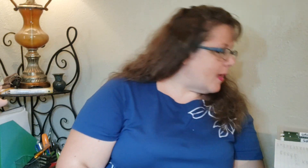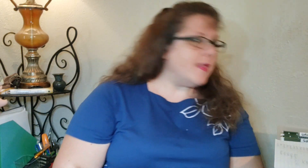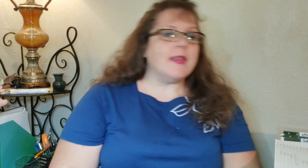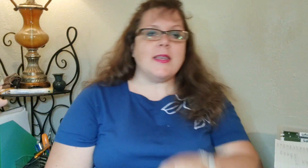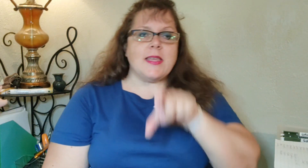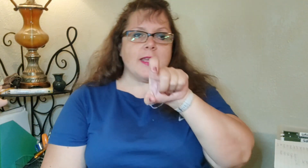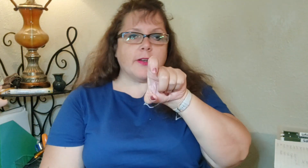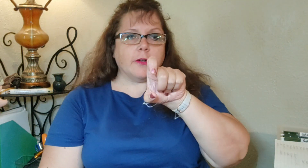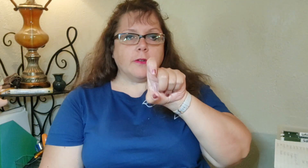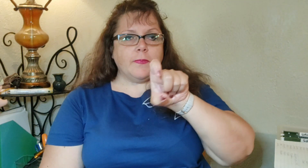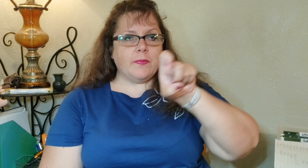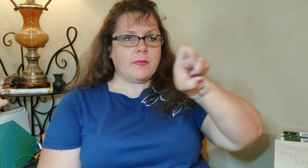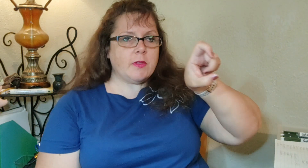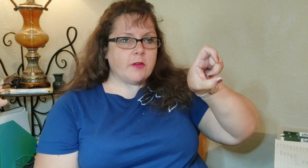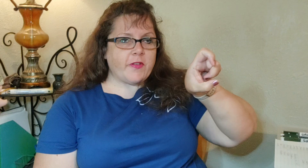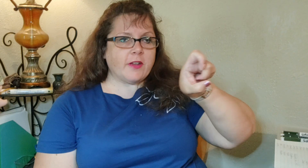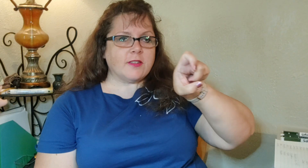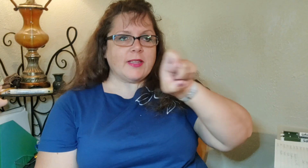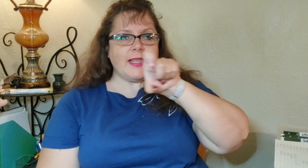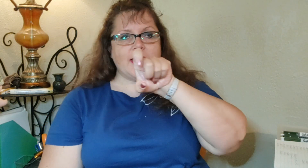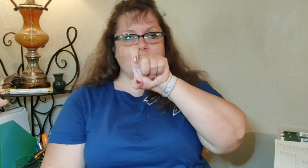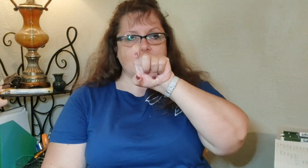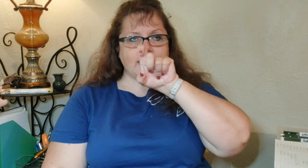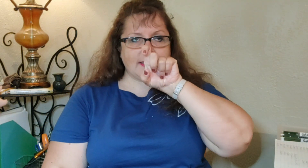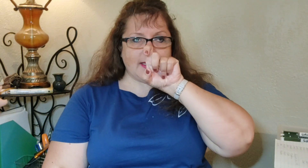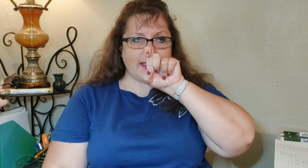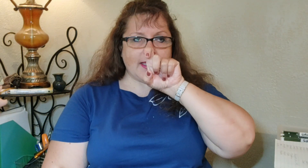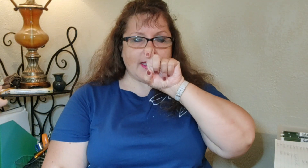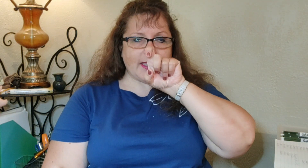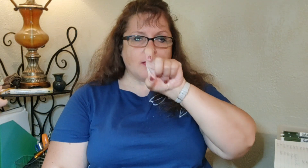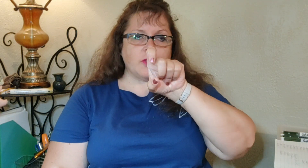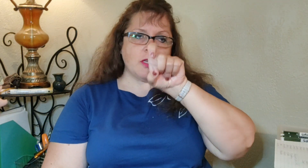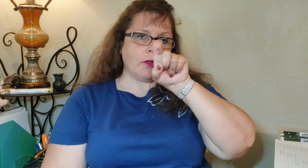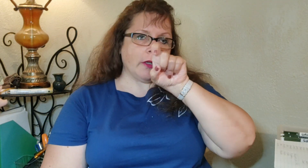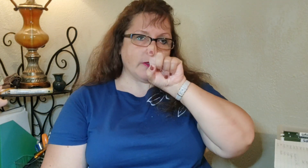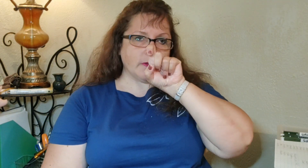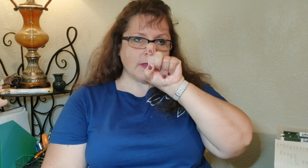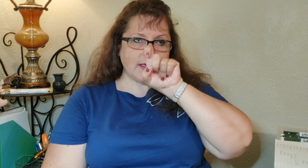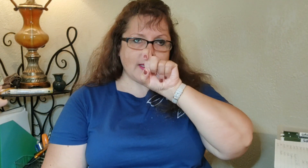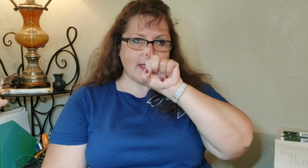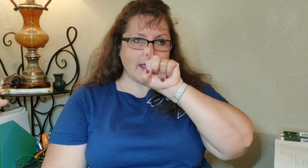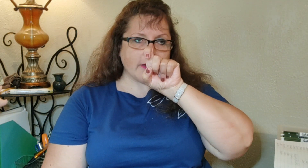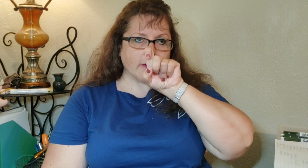And then eagle, your fingers are like this and up to your nose. Eagle.